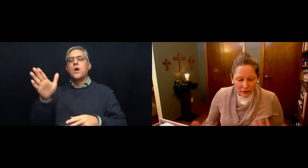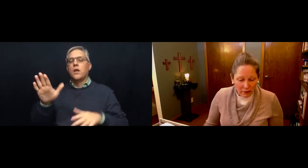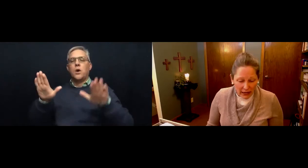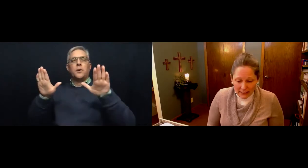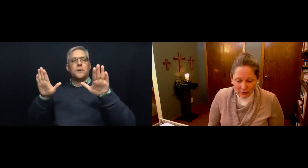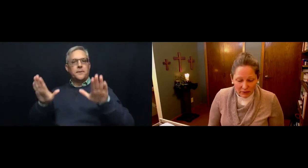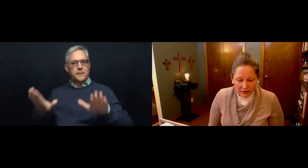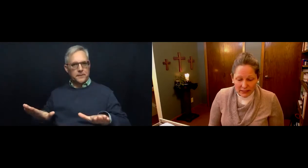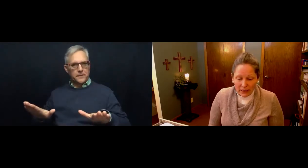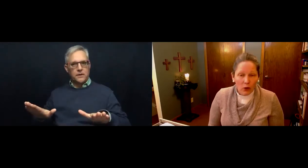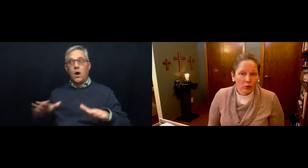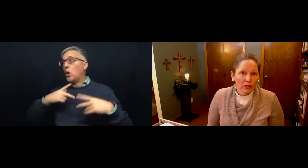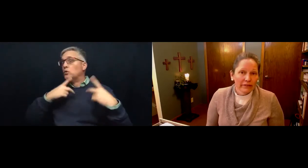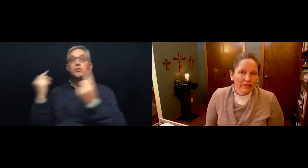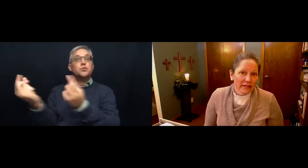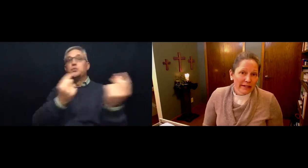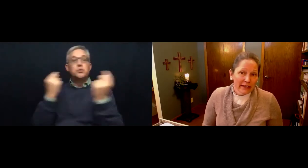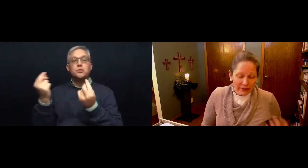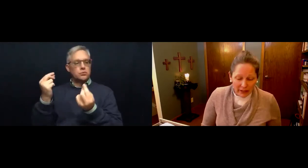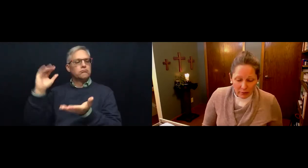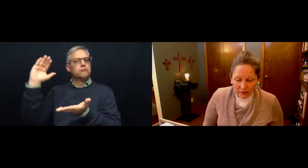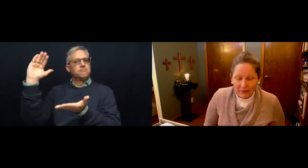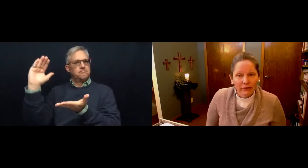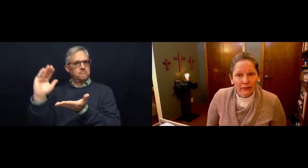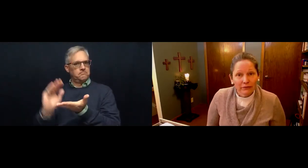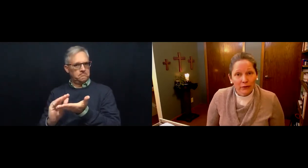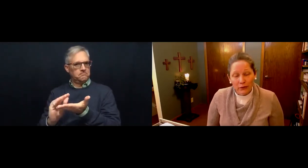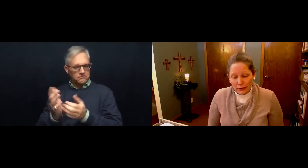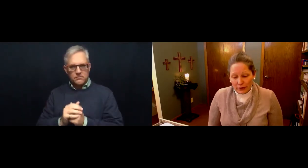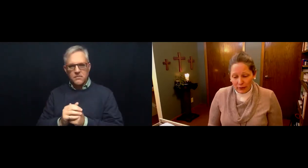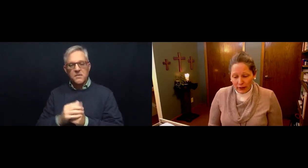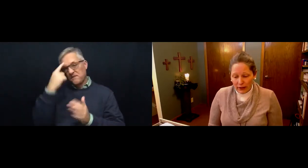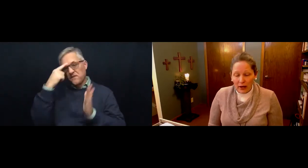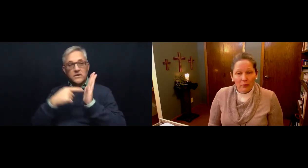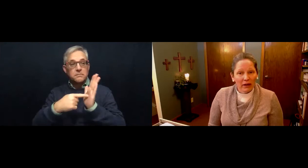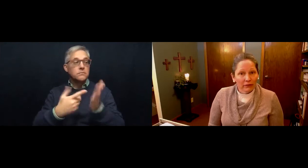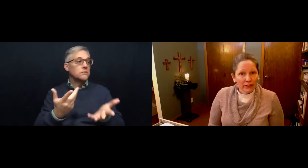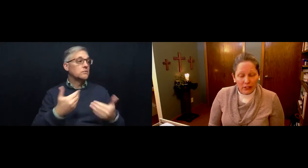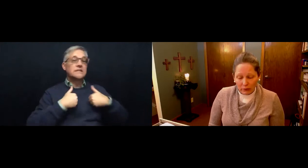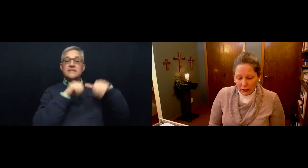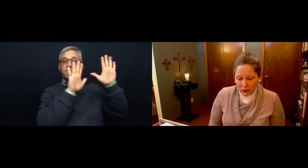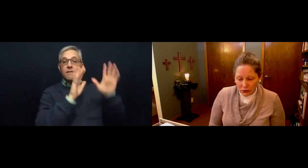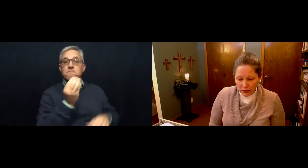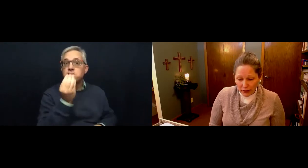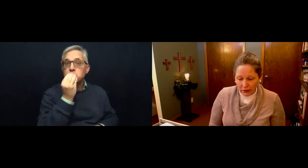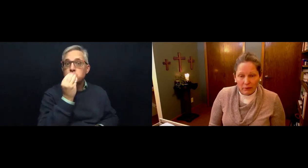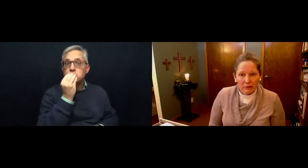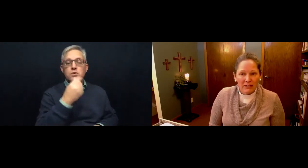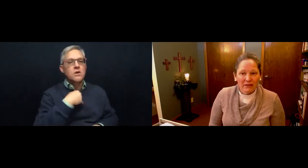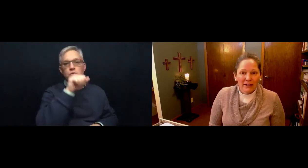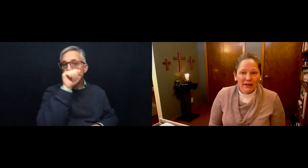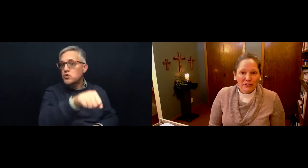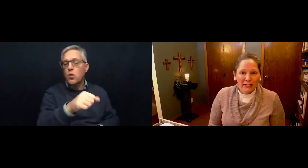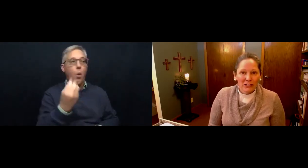In years past, some of us will have given up a favorite food or a beverage that we enjoy, or